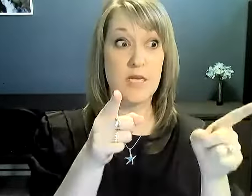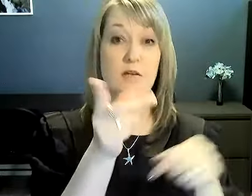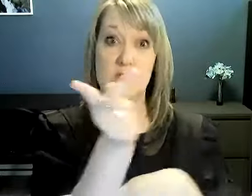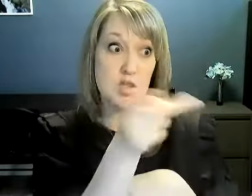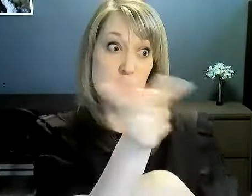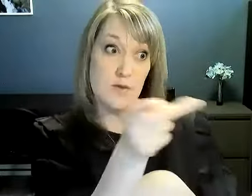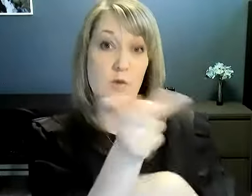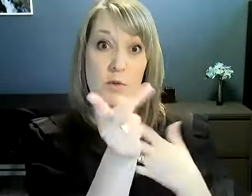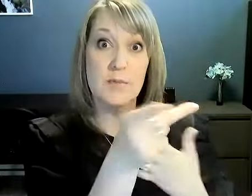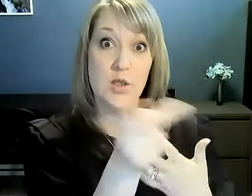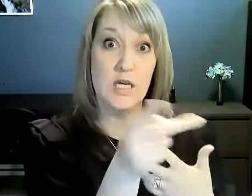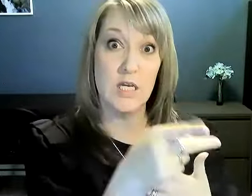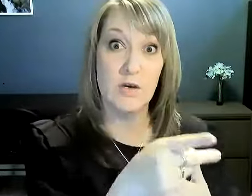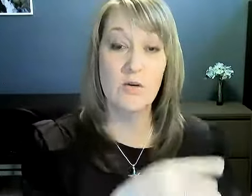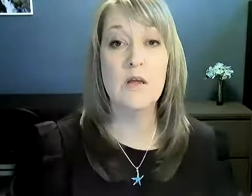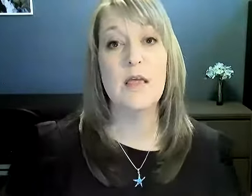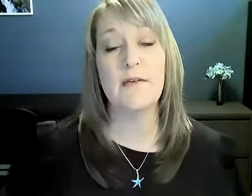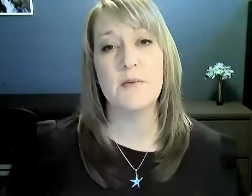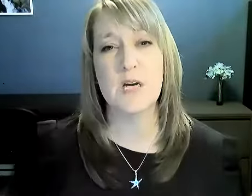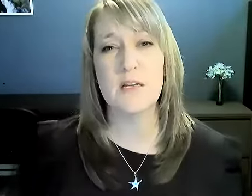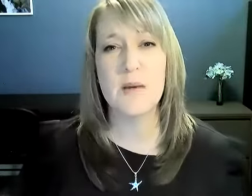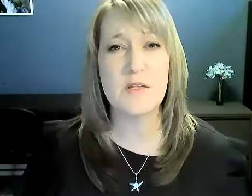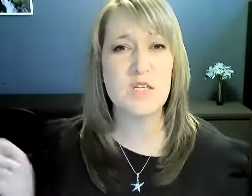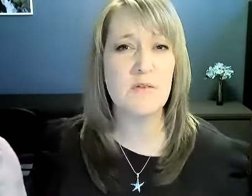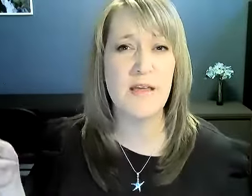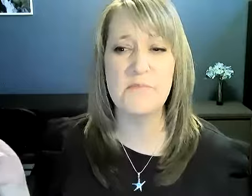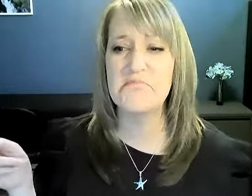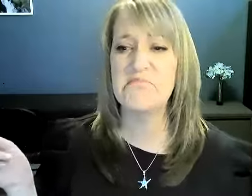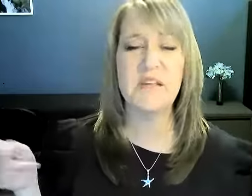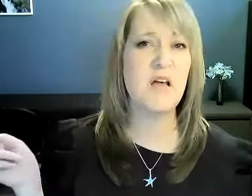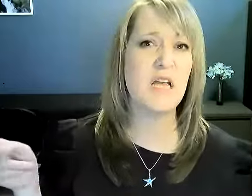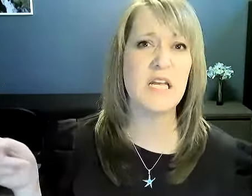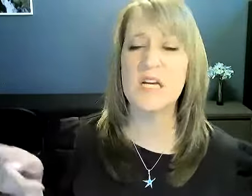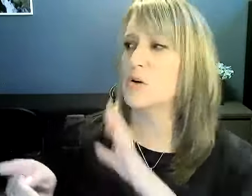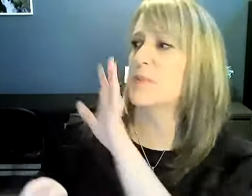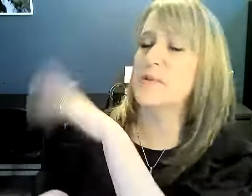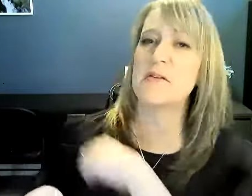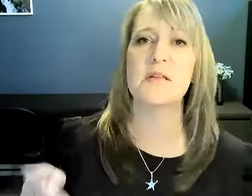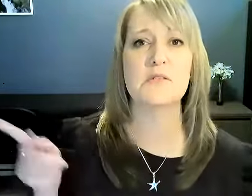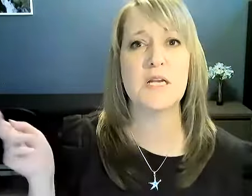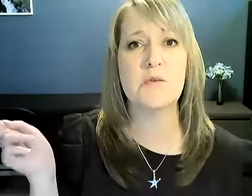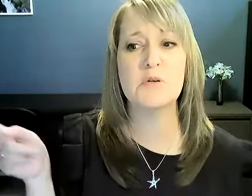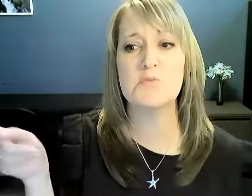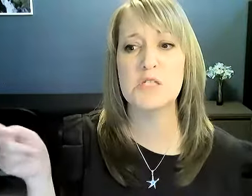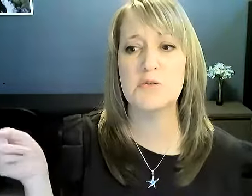else, the two of you, I will be looking at you. If I'm talking about the two of them, they're not here, or maybe they're on the other side of the room, two of